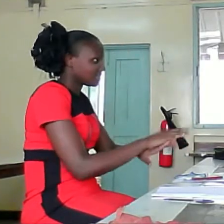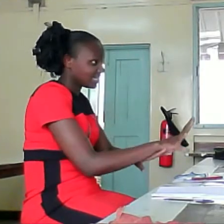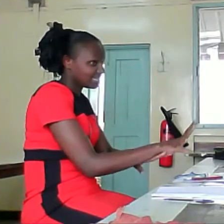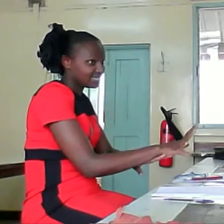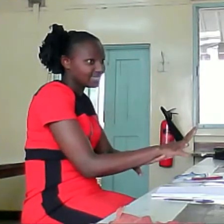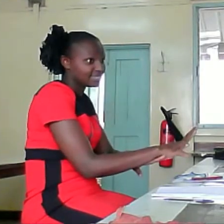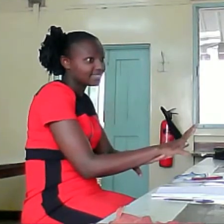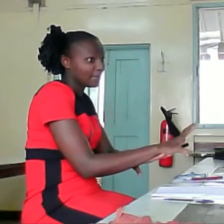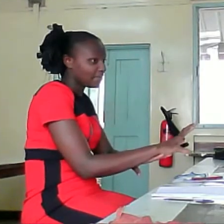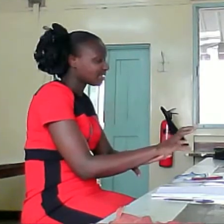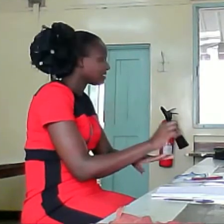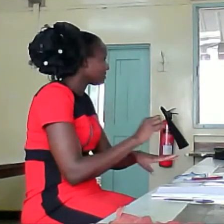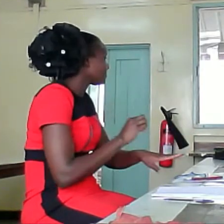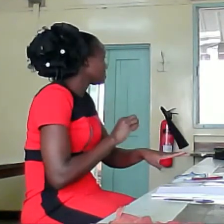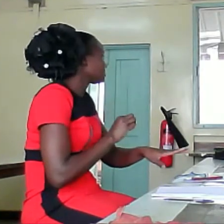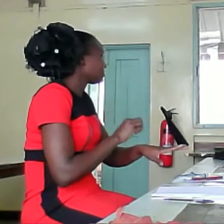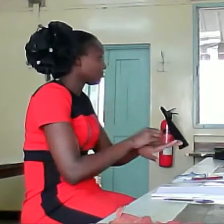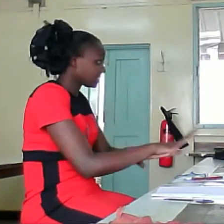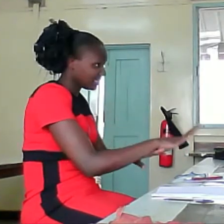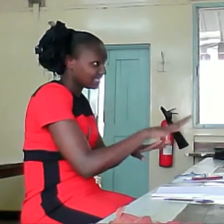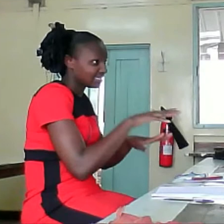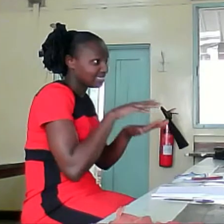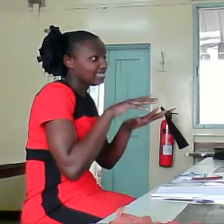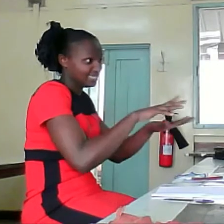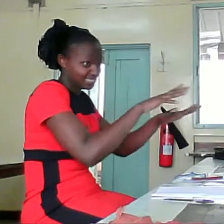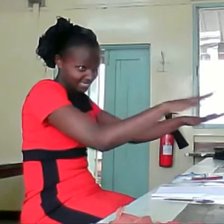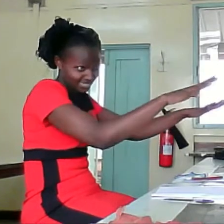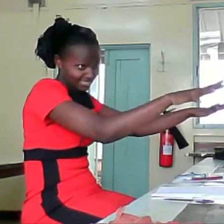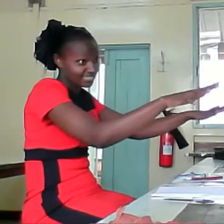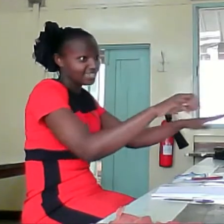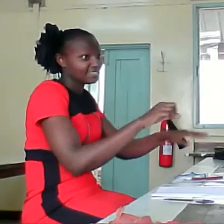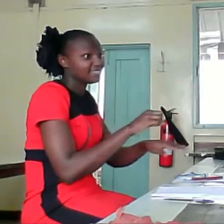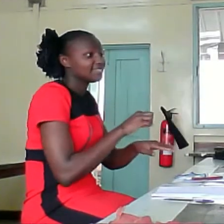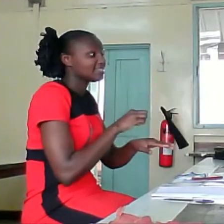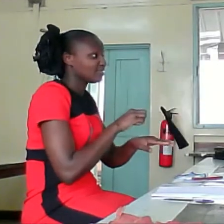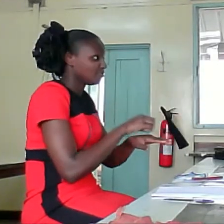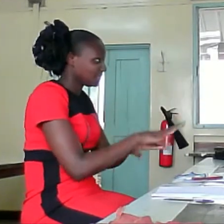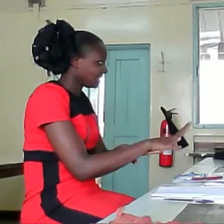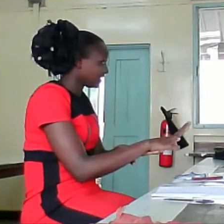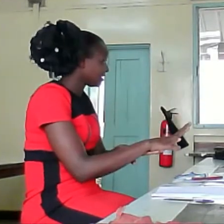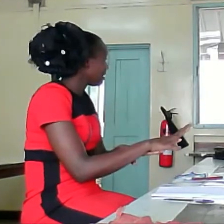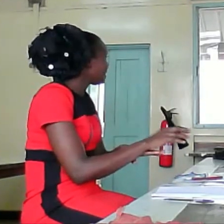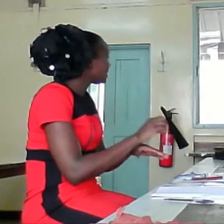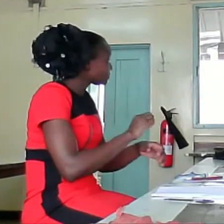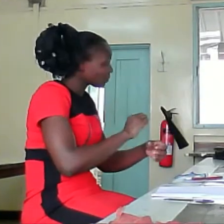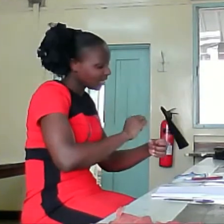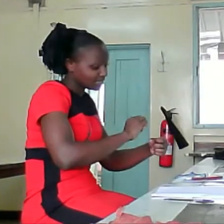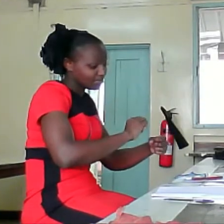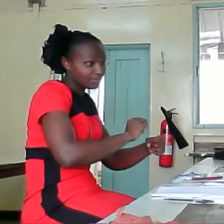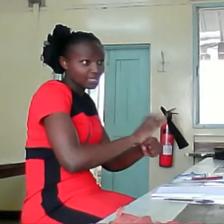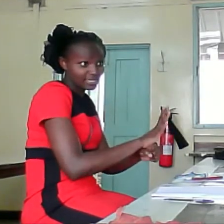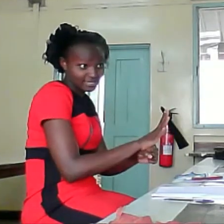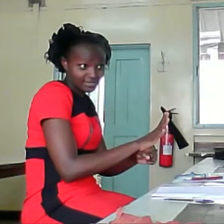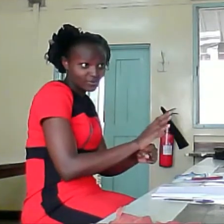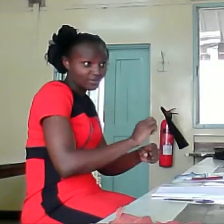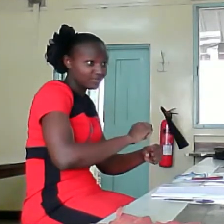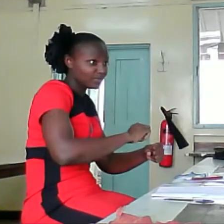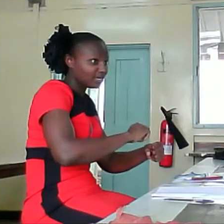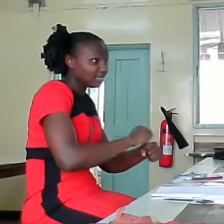Spread. Sambaza. Spread. Inaenda. Spread. And that's why I have in a sign way. No,